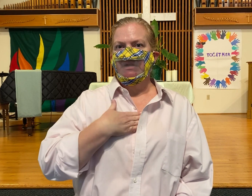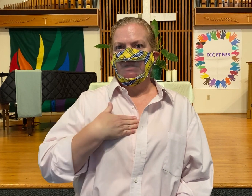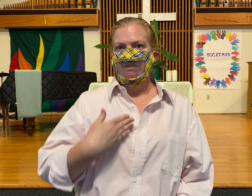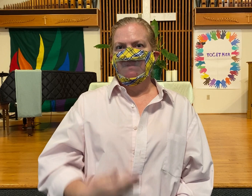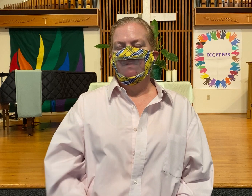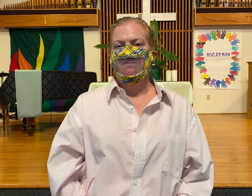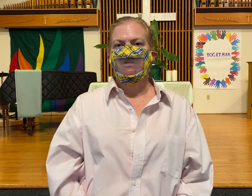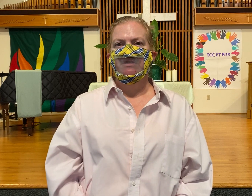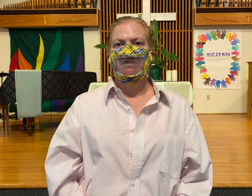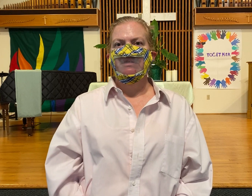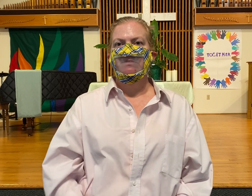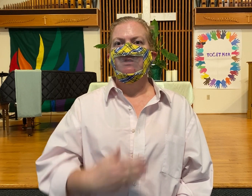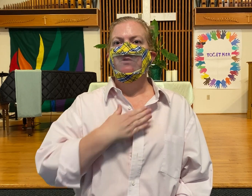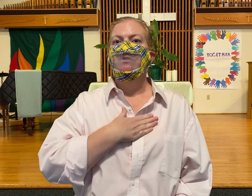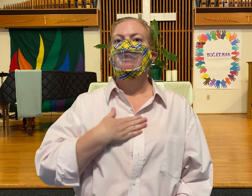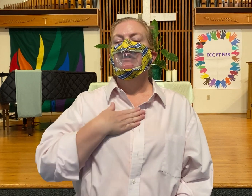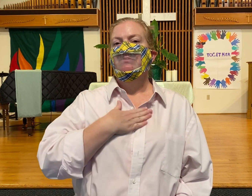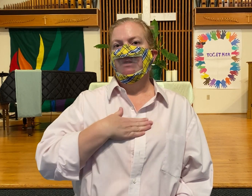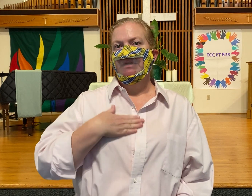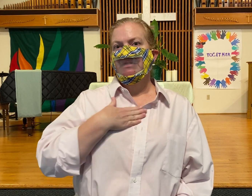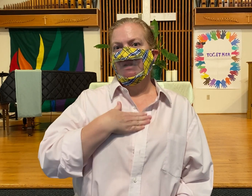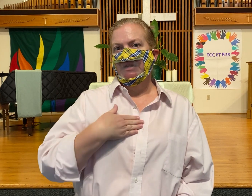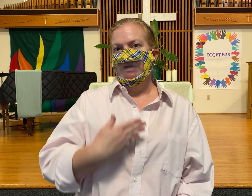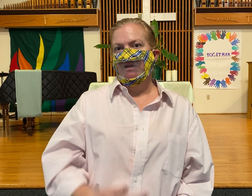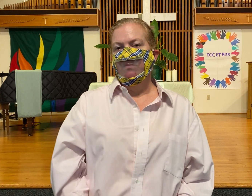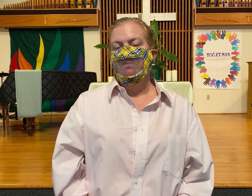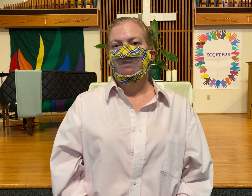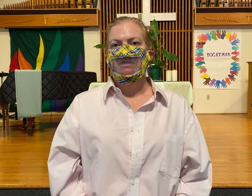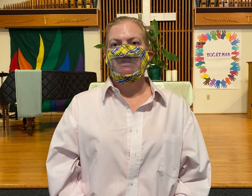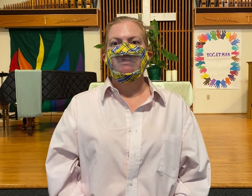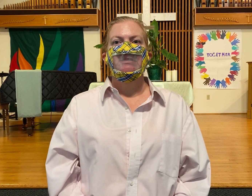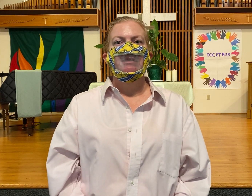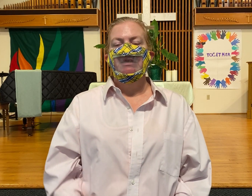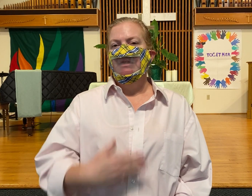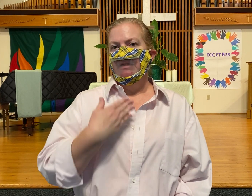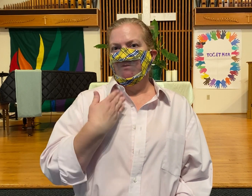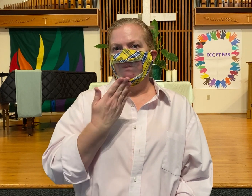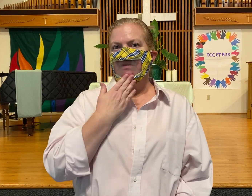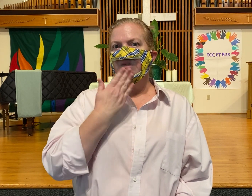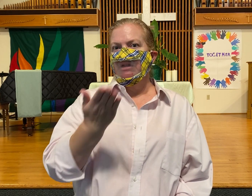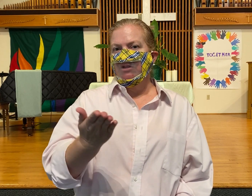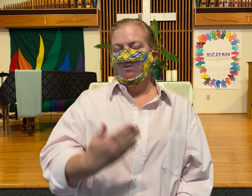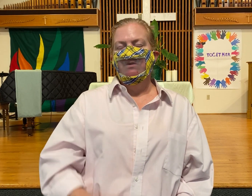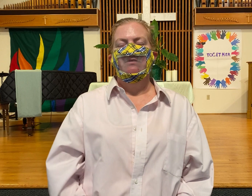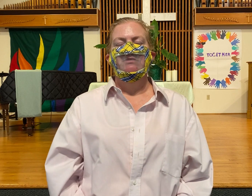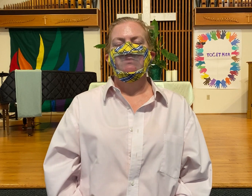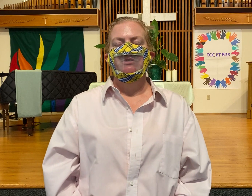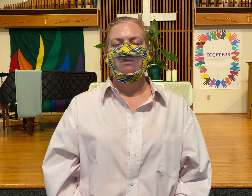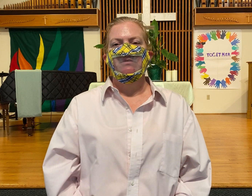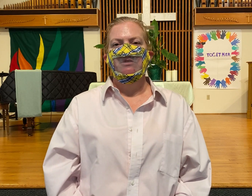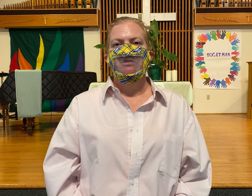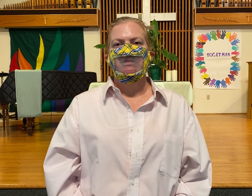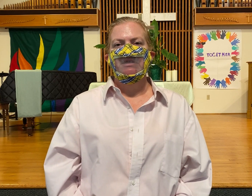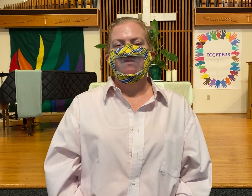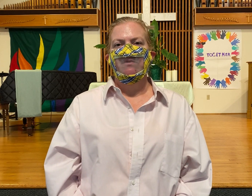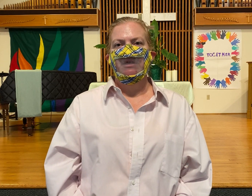please. So you can let someone know, please, I need help. Please, thank you. Some good signs for